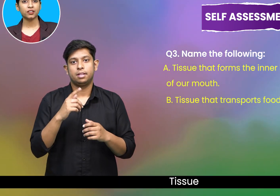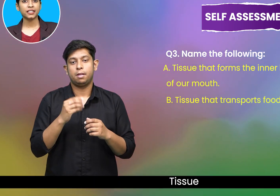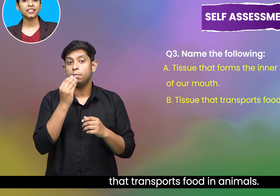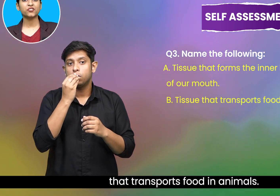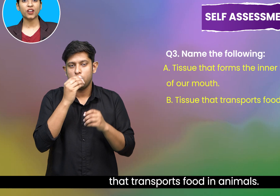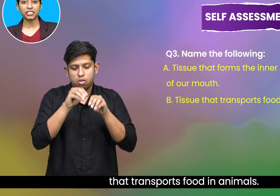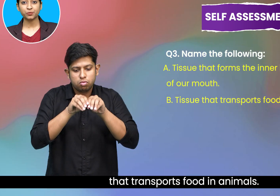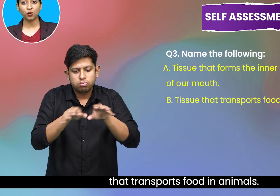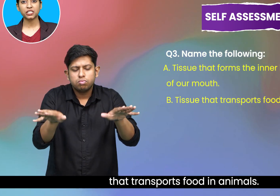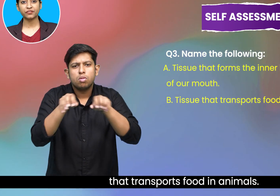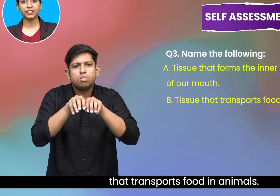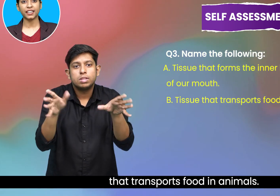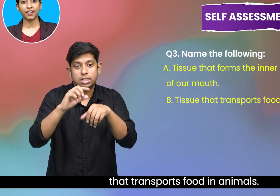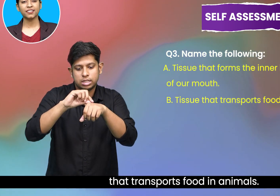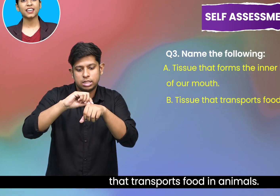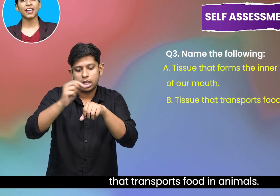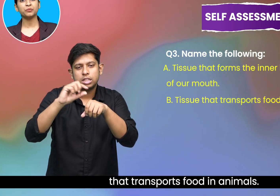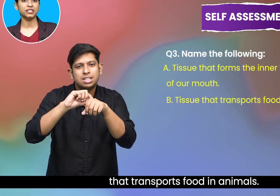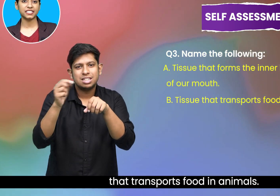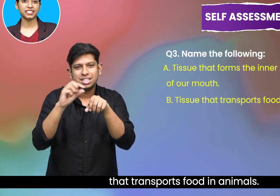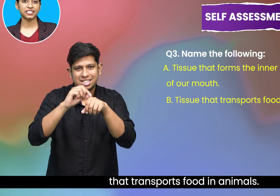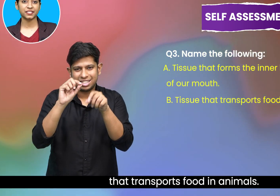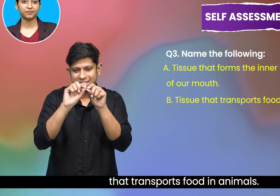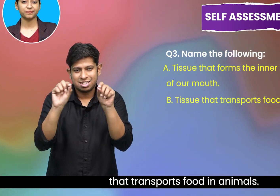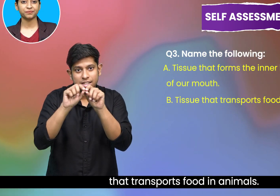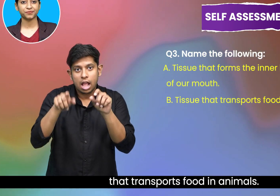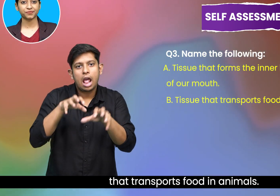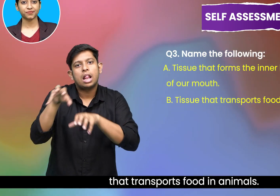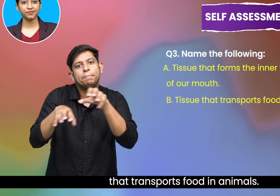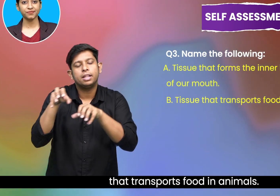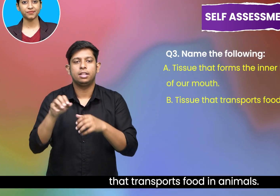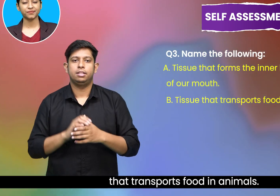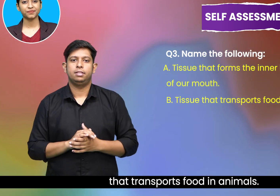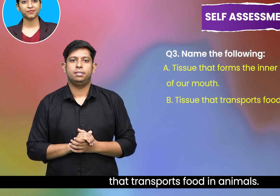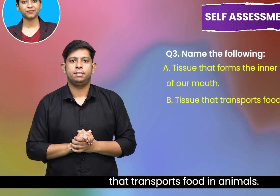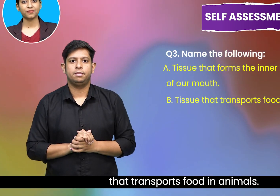Tissue that transports food in animals.